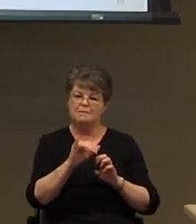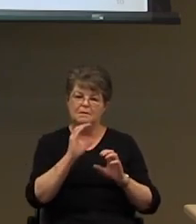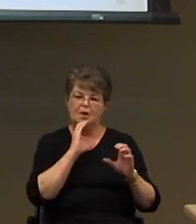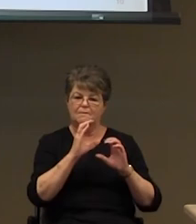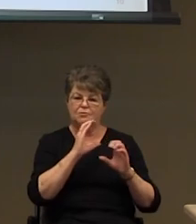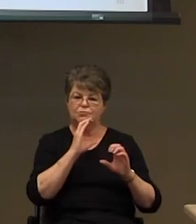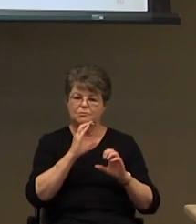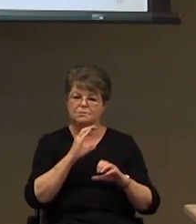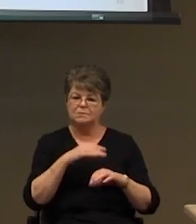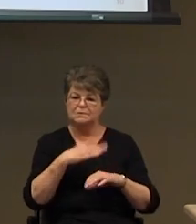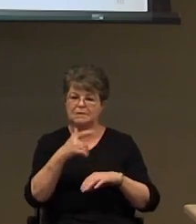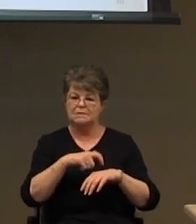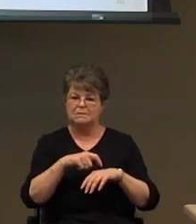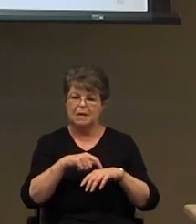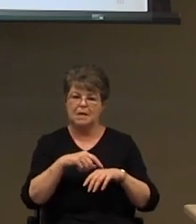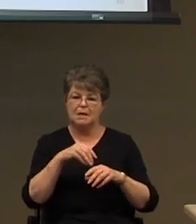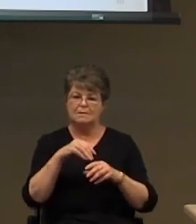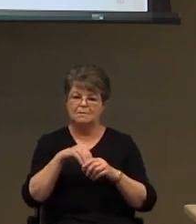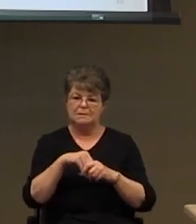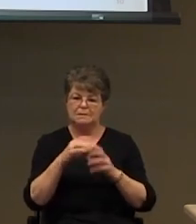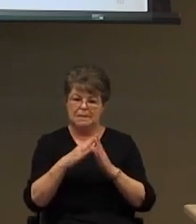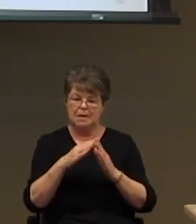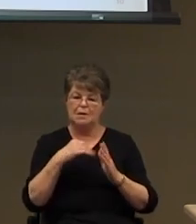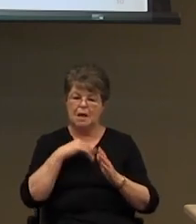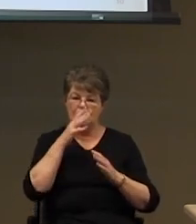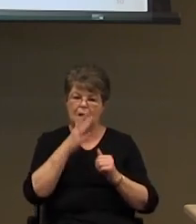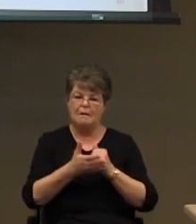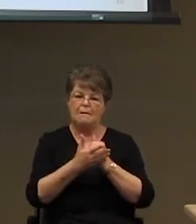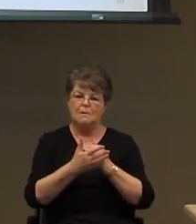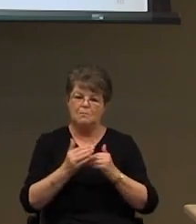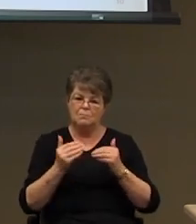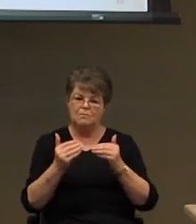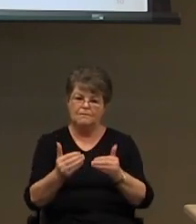for the next time I'm in town to help move that forward, is to